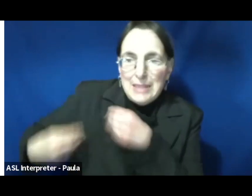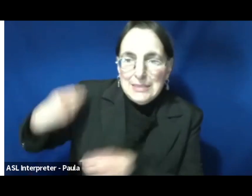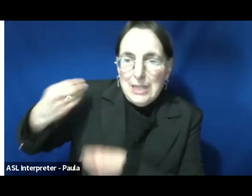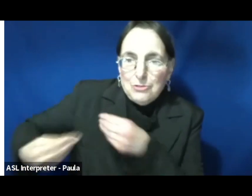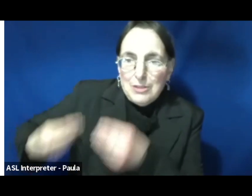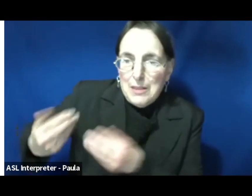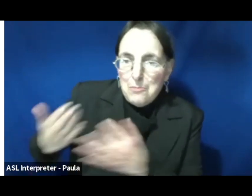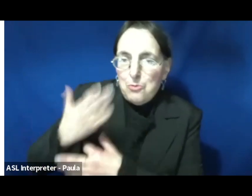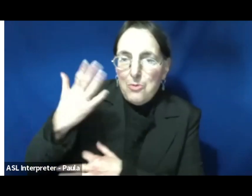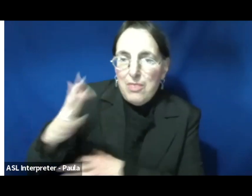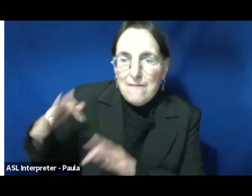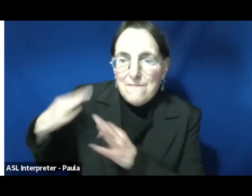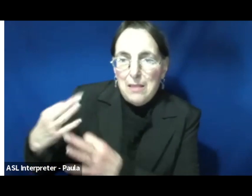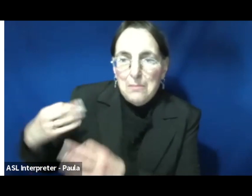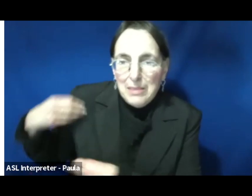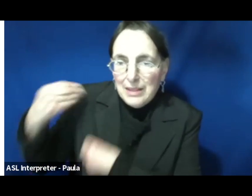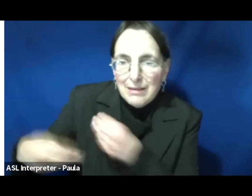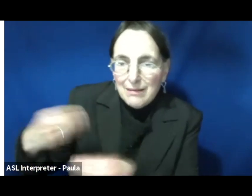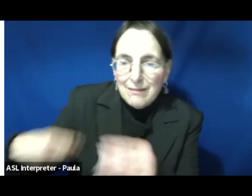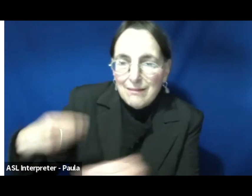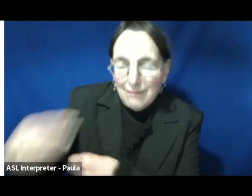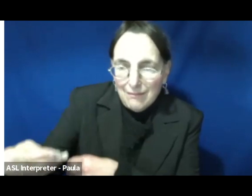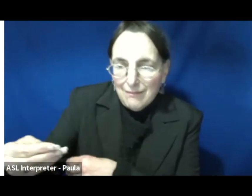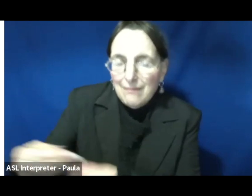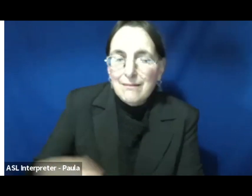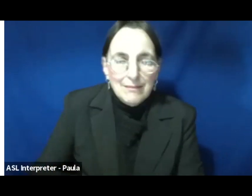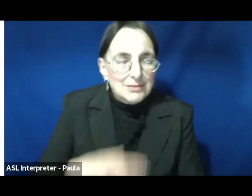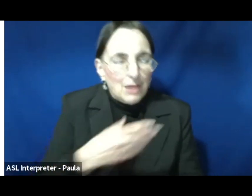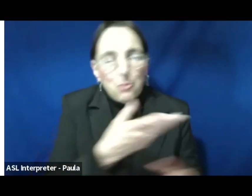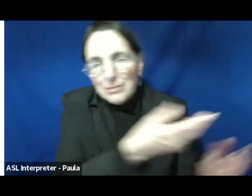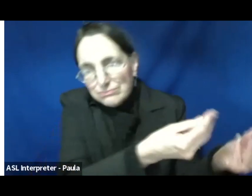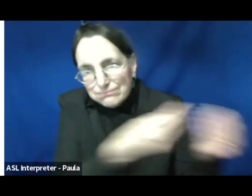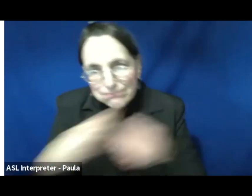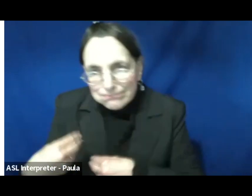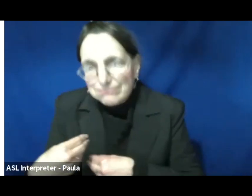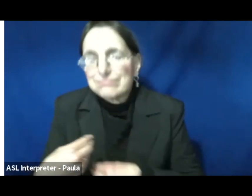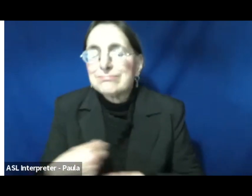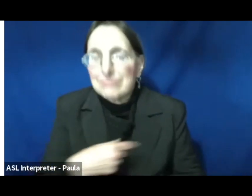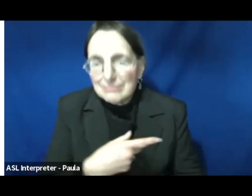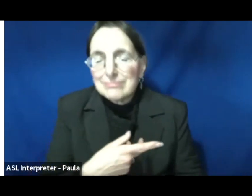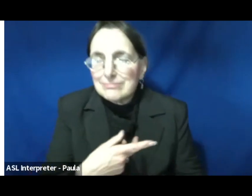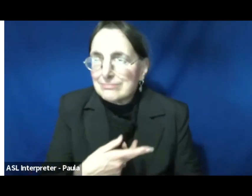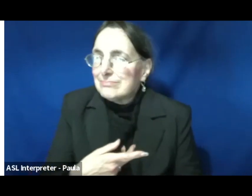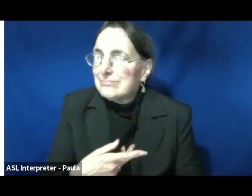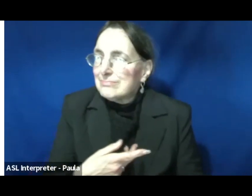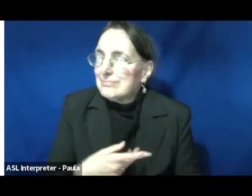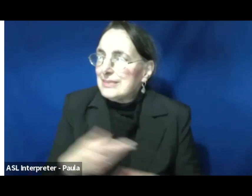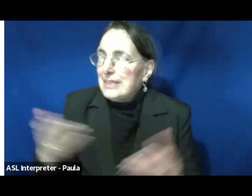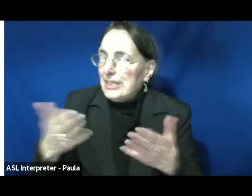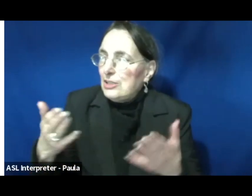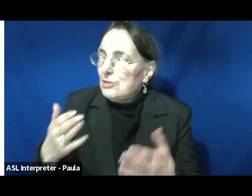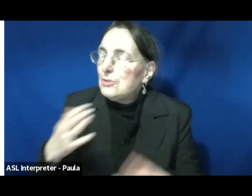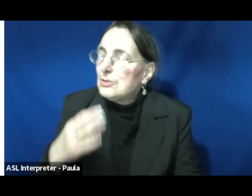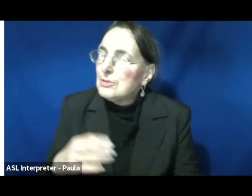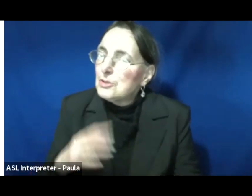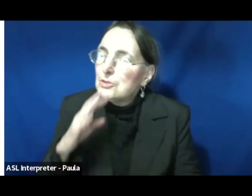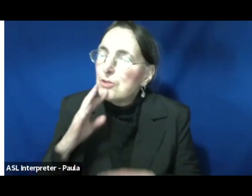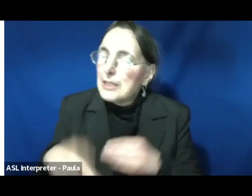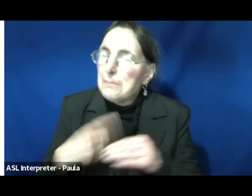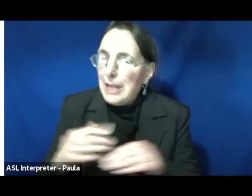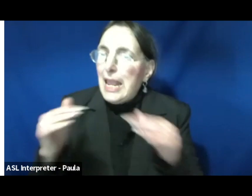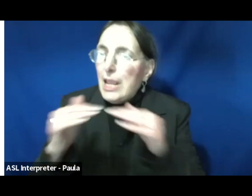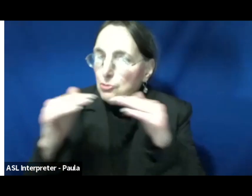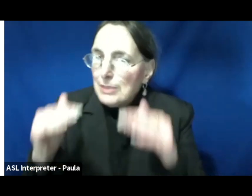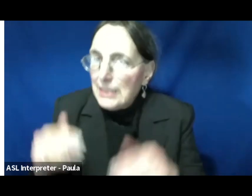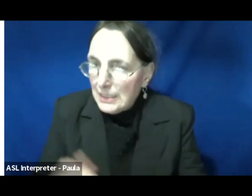that? Okay? And here they were doing something on equity assessment for the county on ownership of dispensaries. And again,